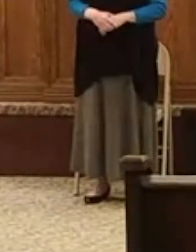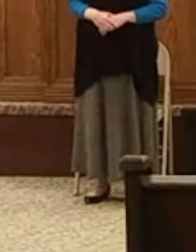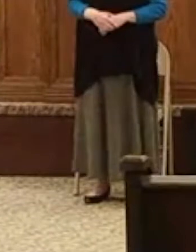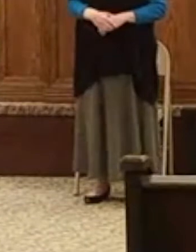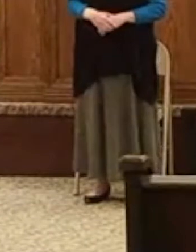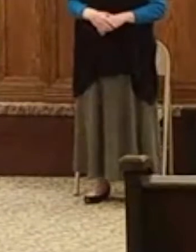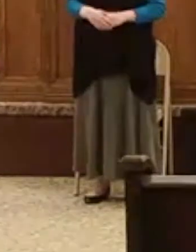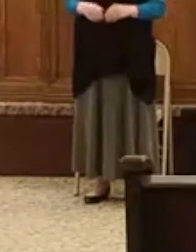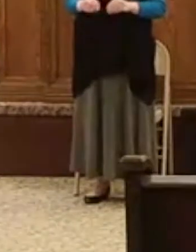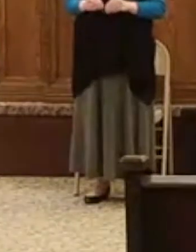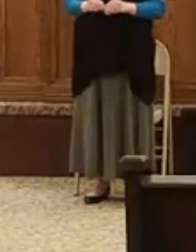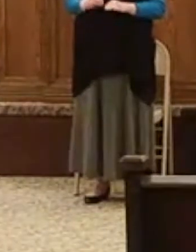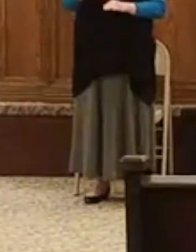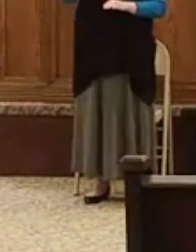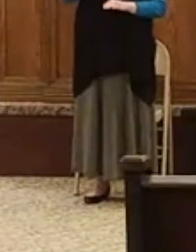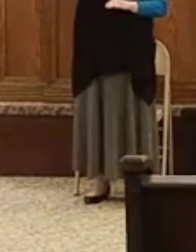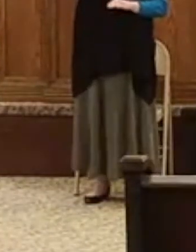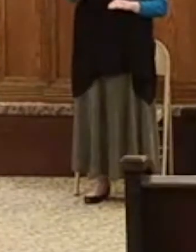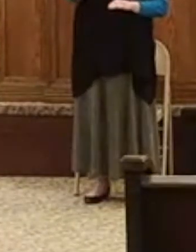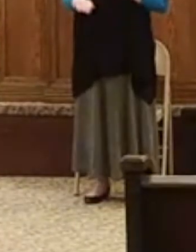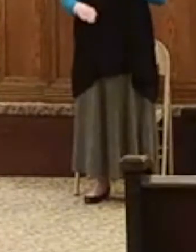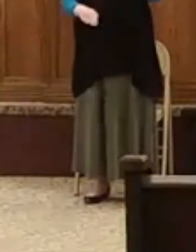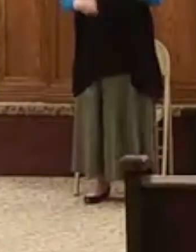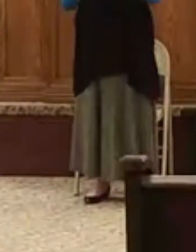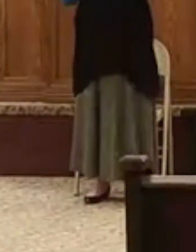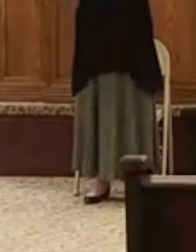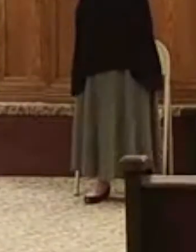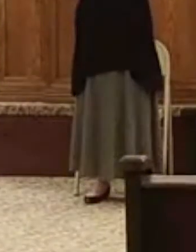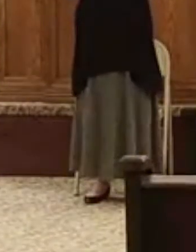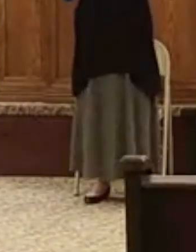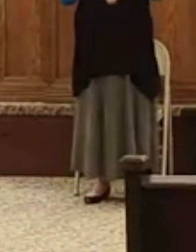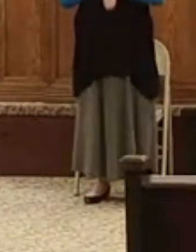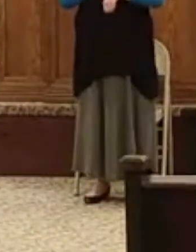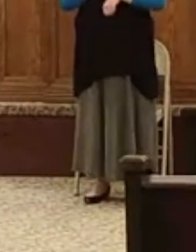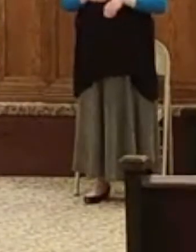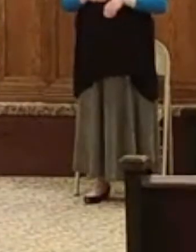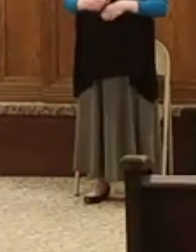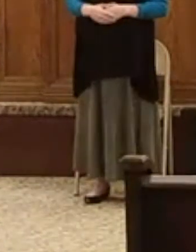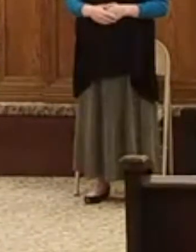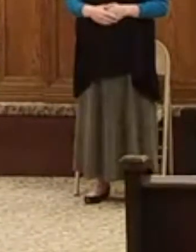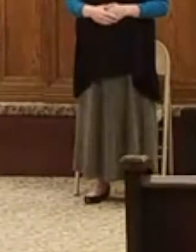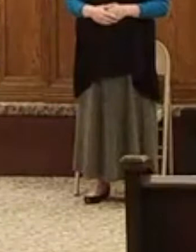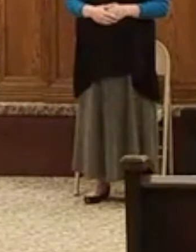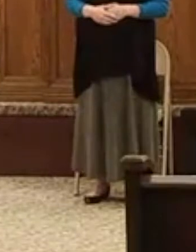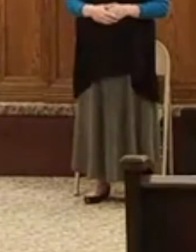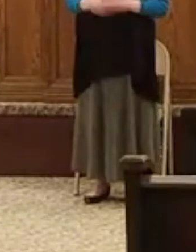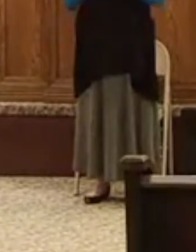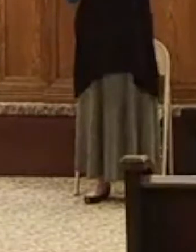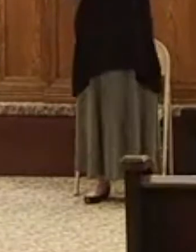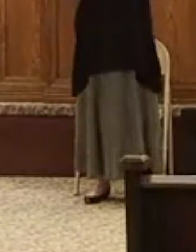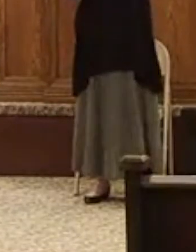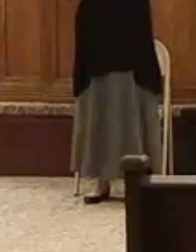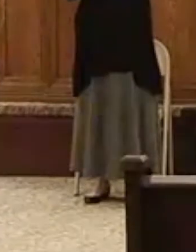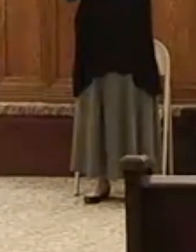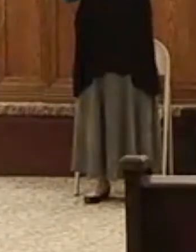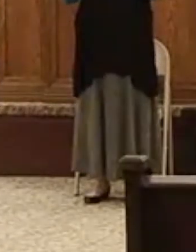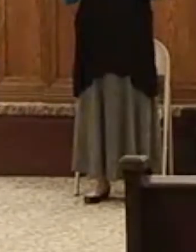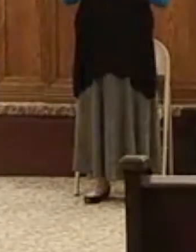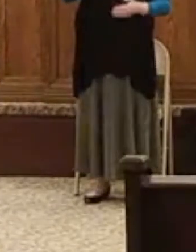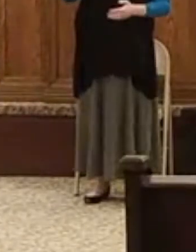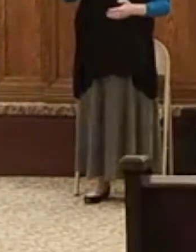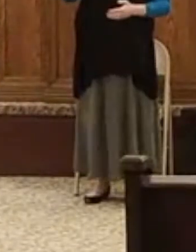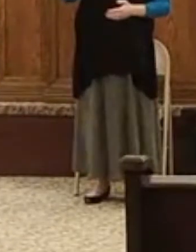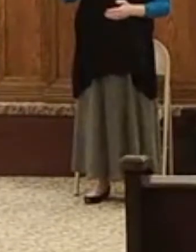will you take that extra step? Will you sacrifice your time? Will you sacrifice your